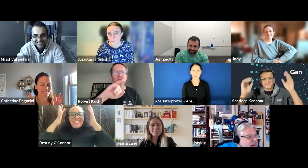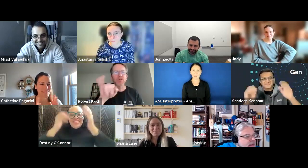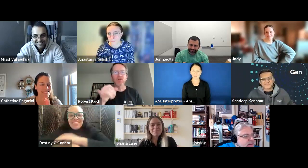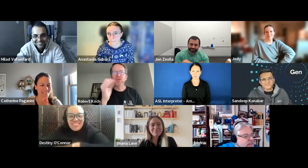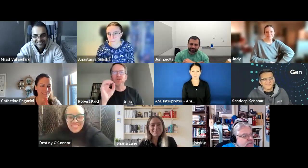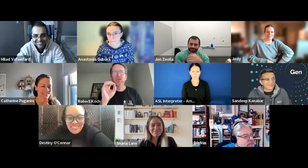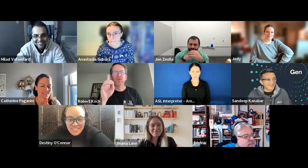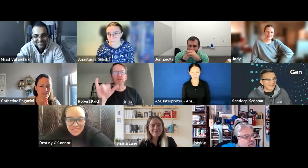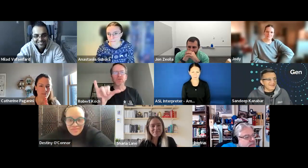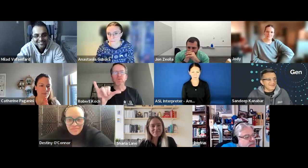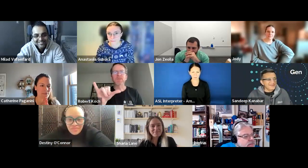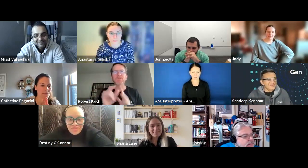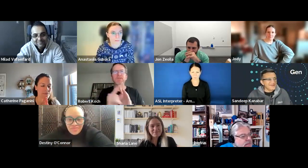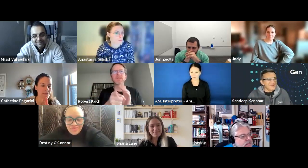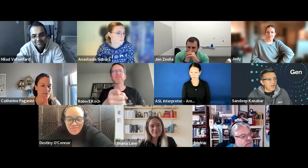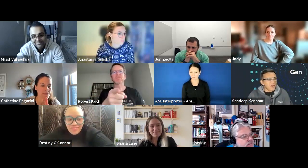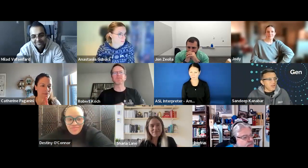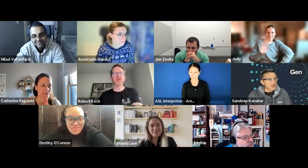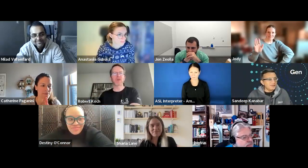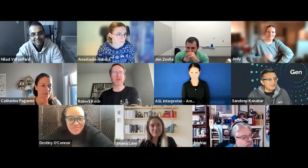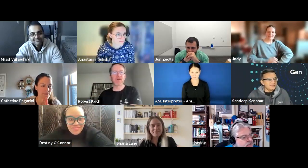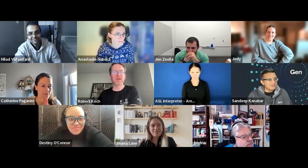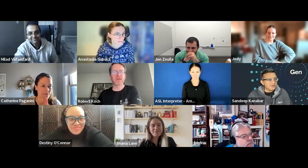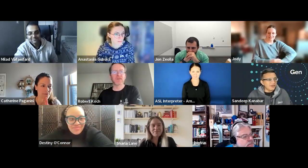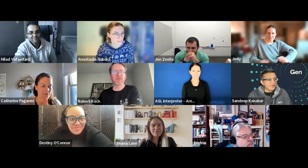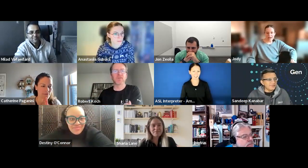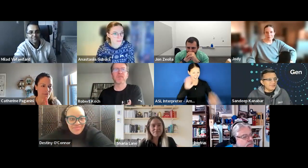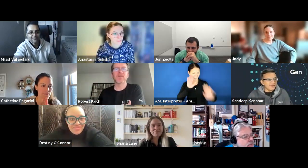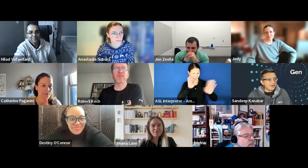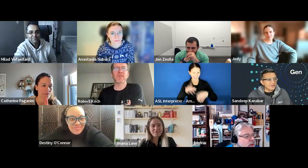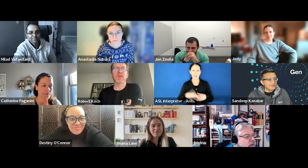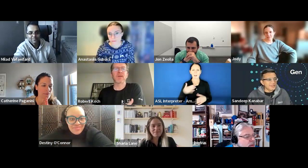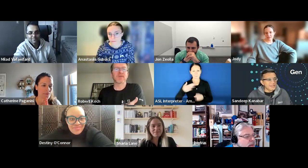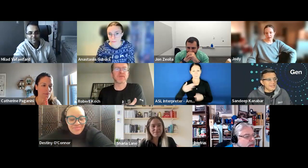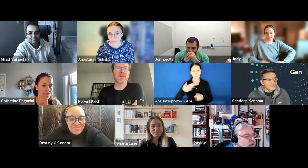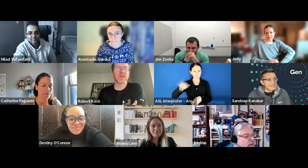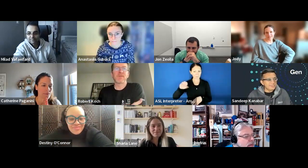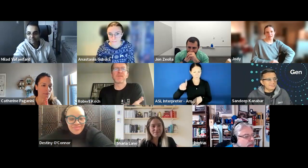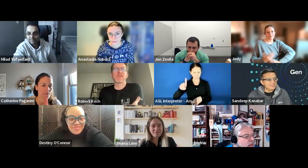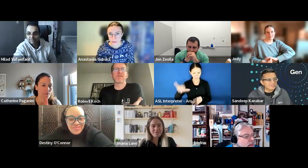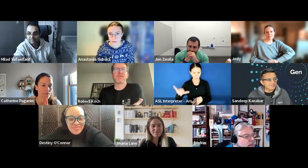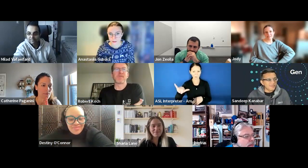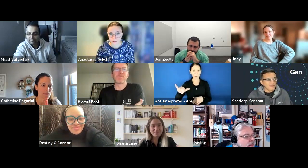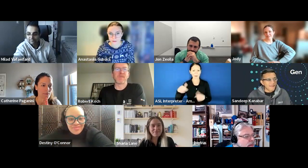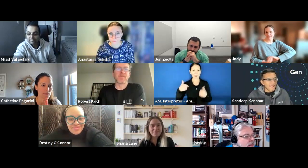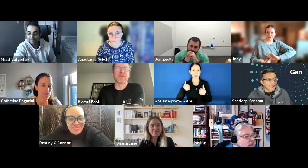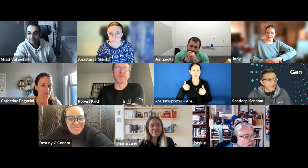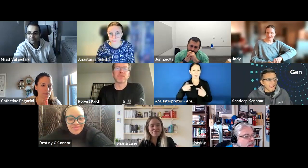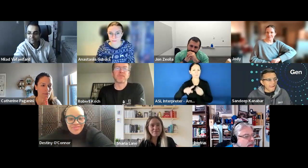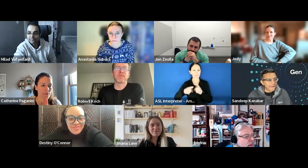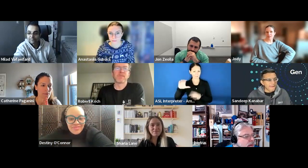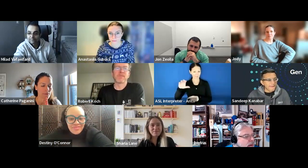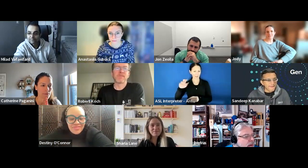you. And then who's next? I think Jody. Yeah, hi. My name is Jody. I have a friend at CNCF